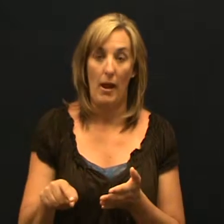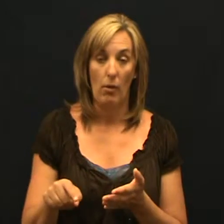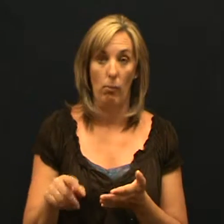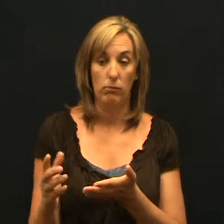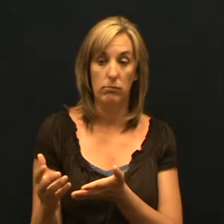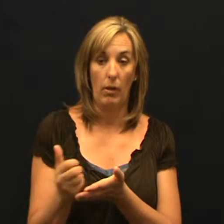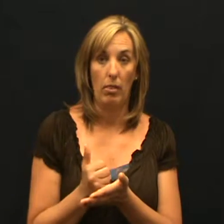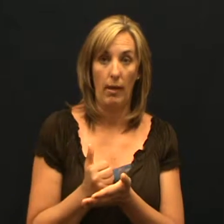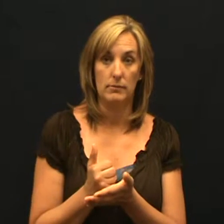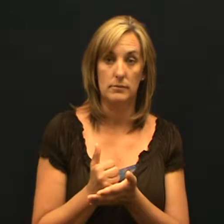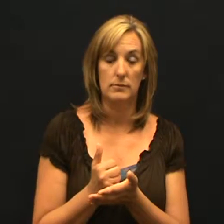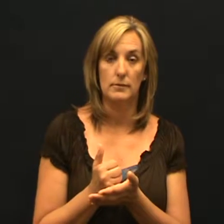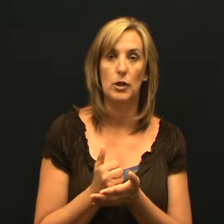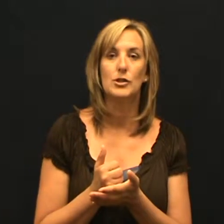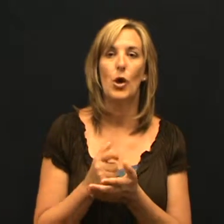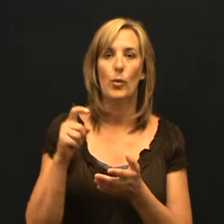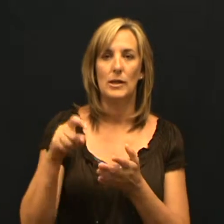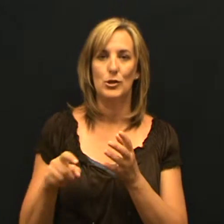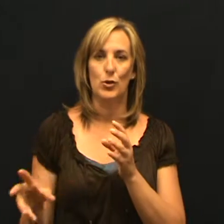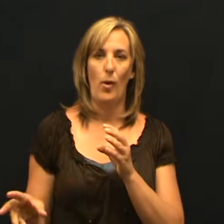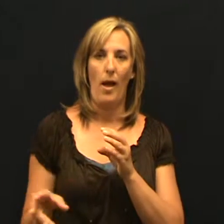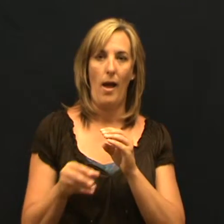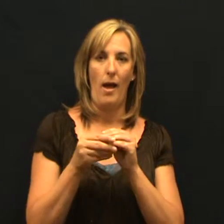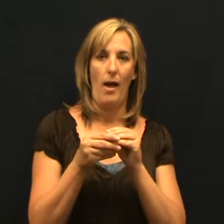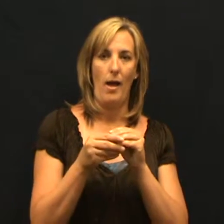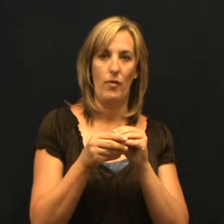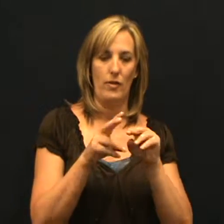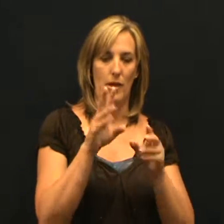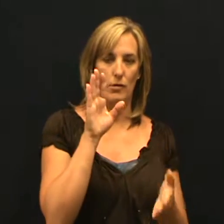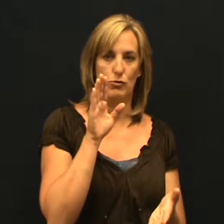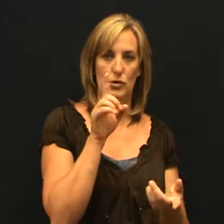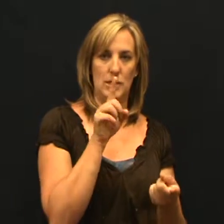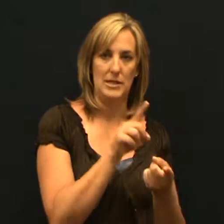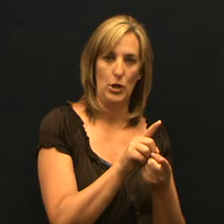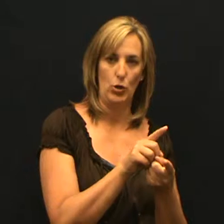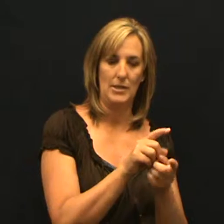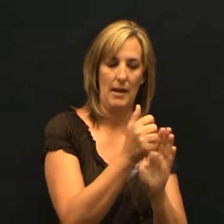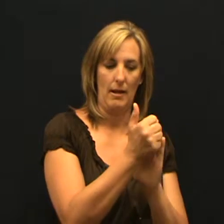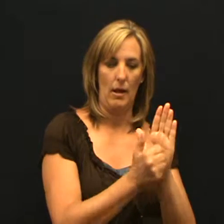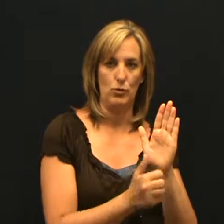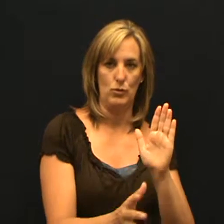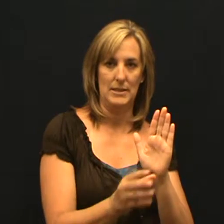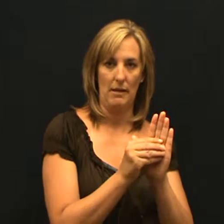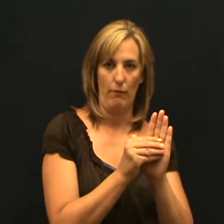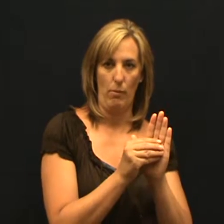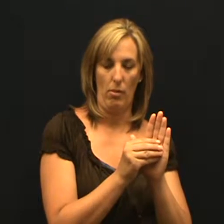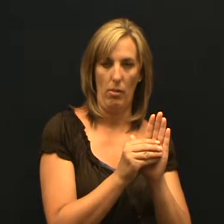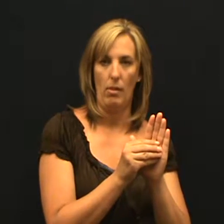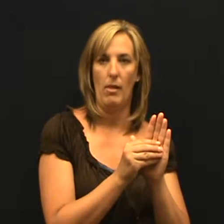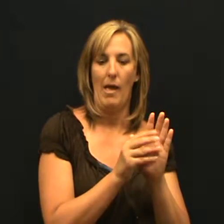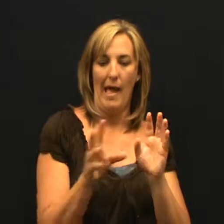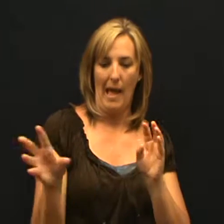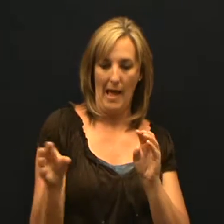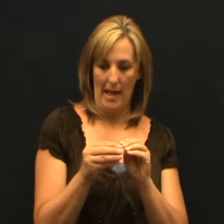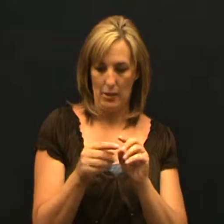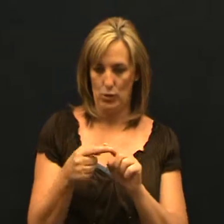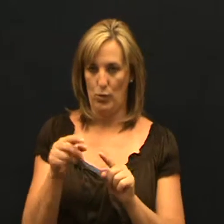going to add that decrease in accounts receivable to our net income to arrive at cash flow from